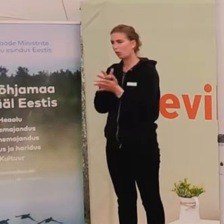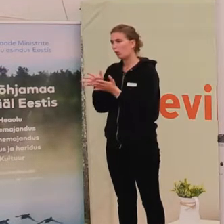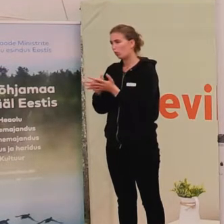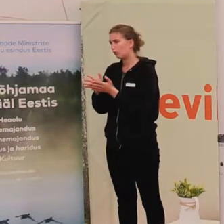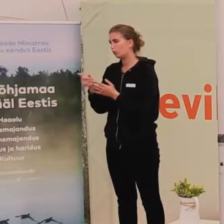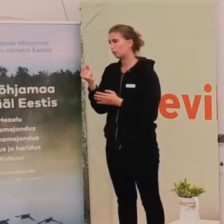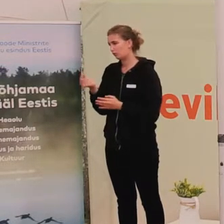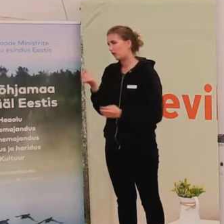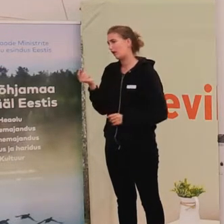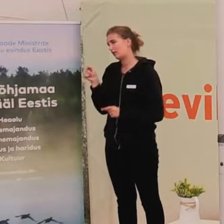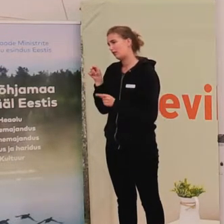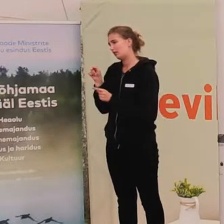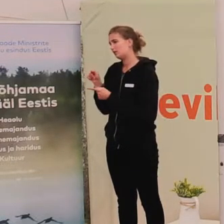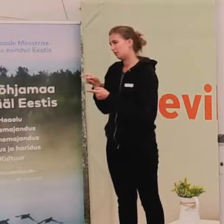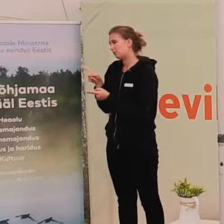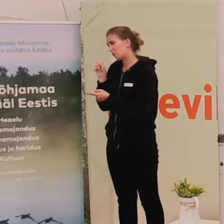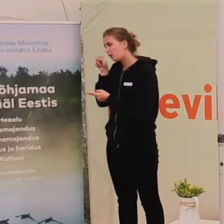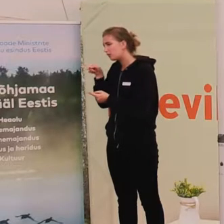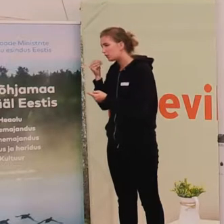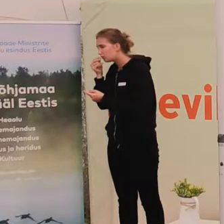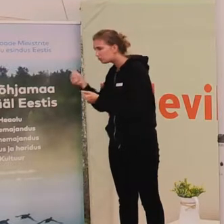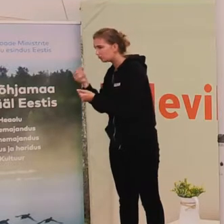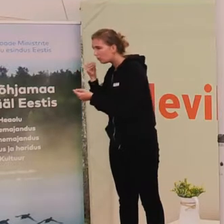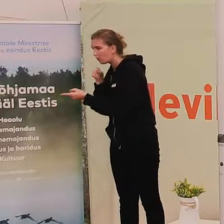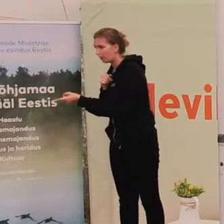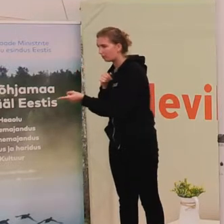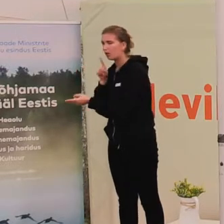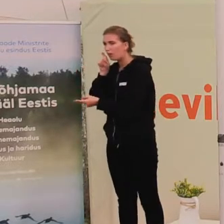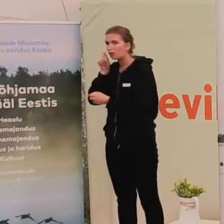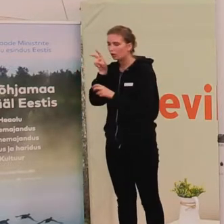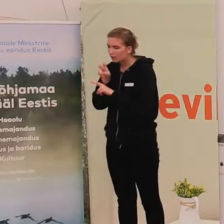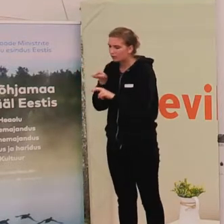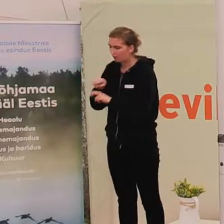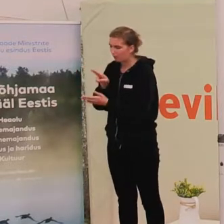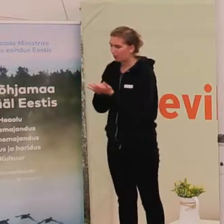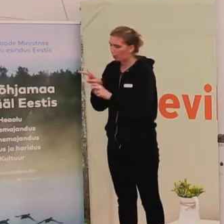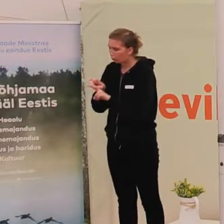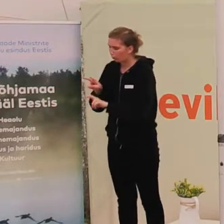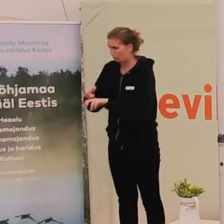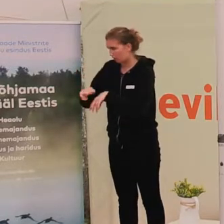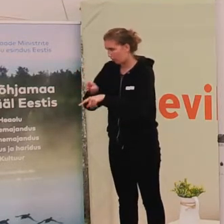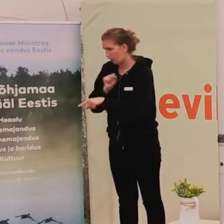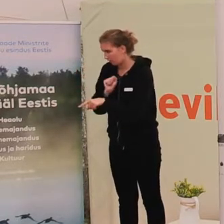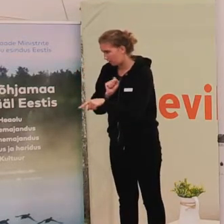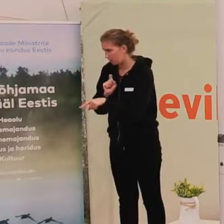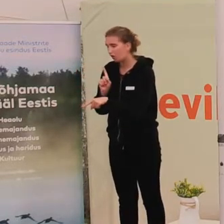but it's a question. Perhaps some more research should be done in that issue. But there's, of